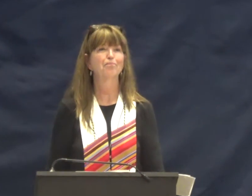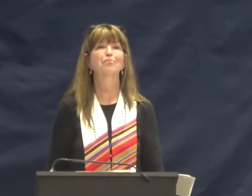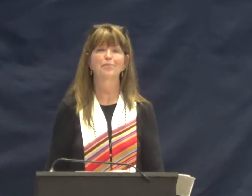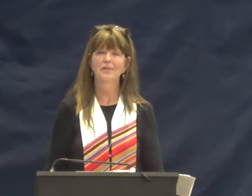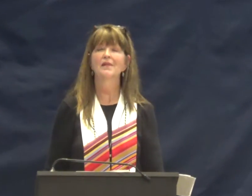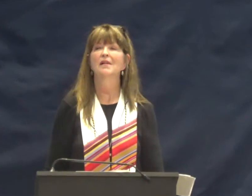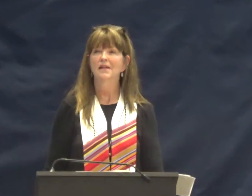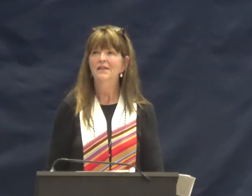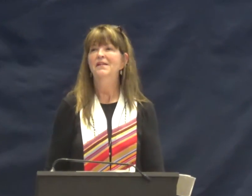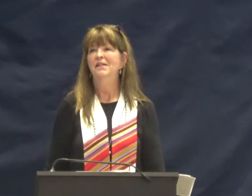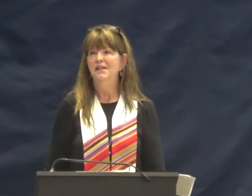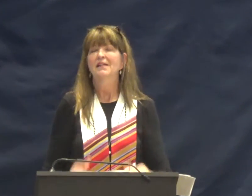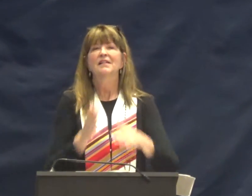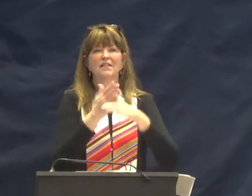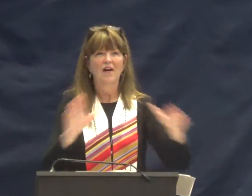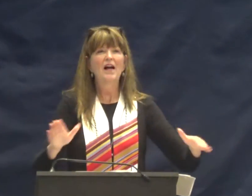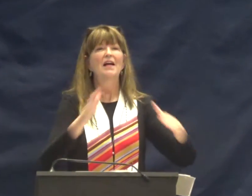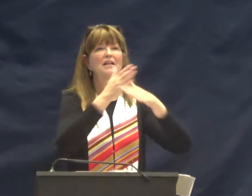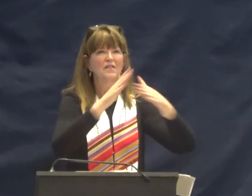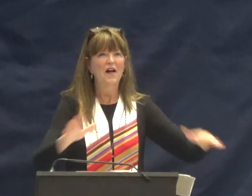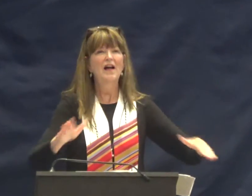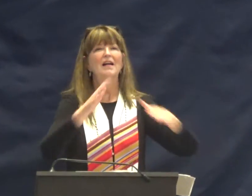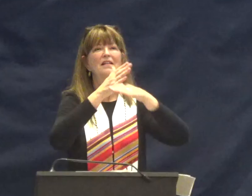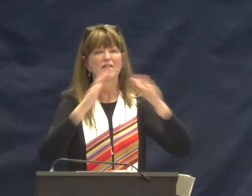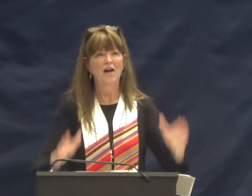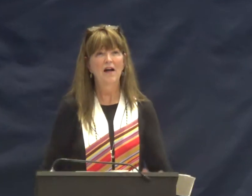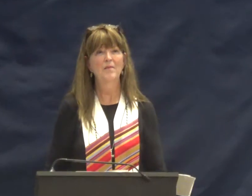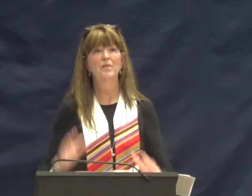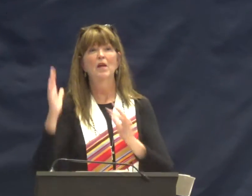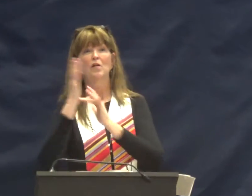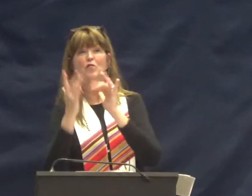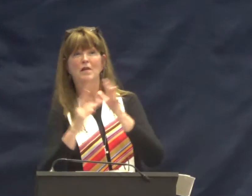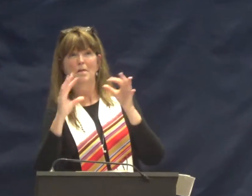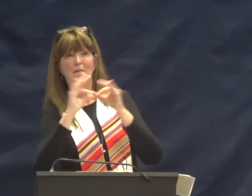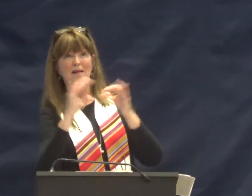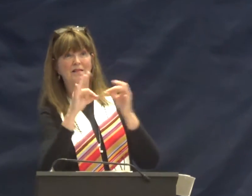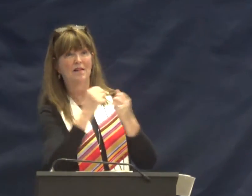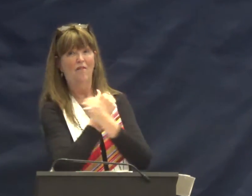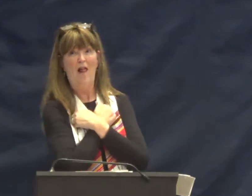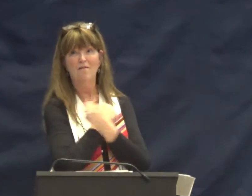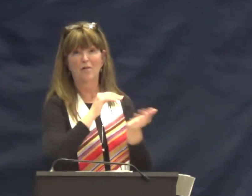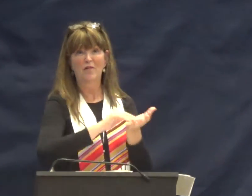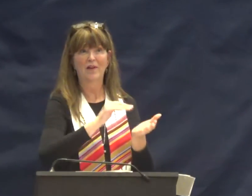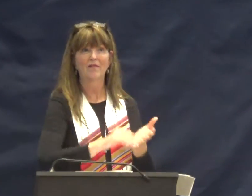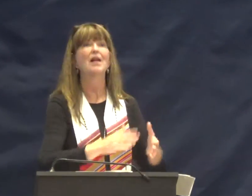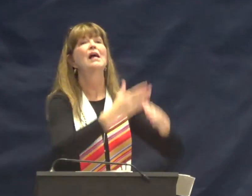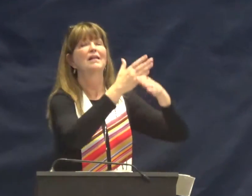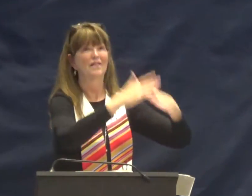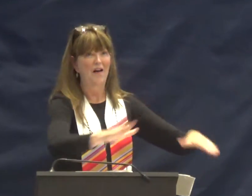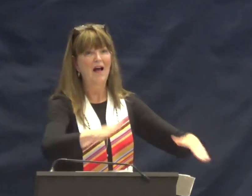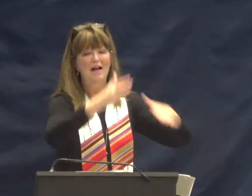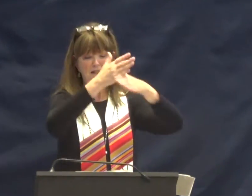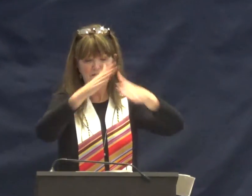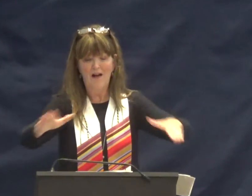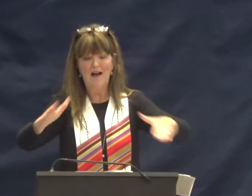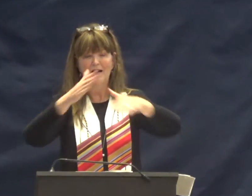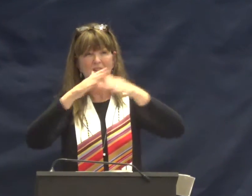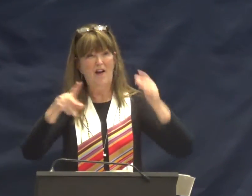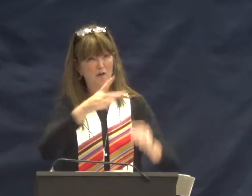who do those type of things are not following the message of Jesus. There is division. Jesus preached love and